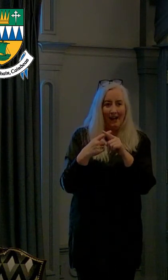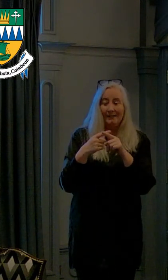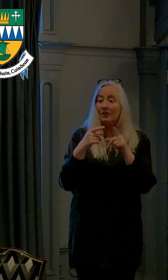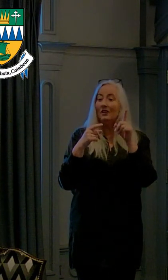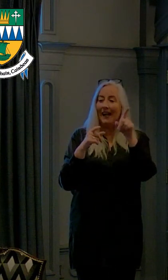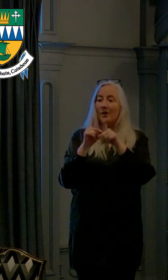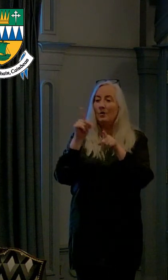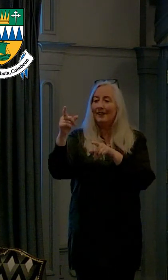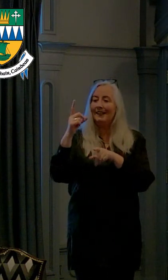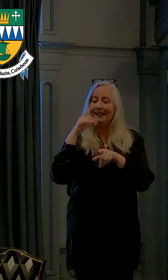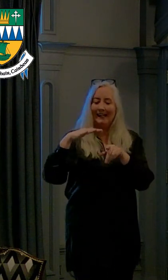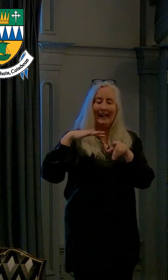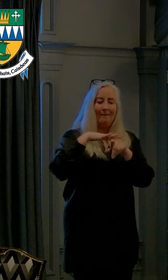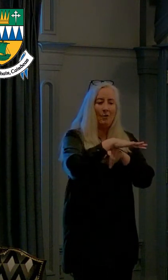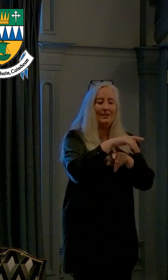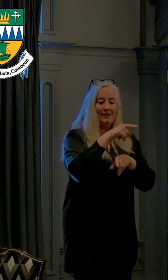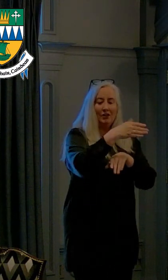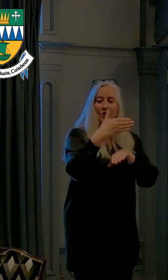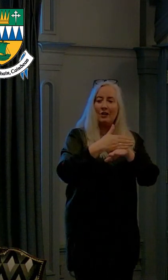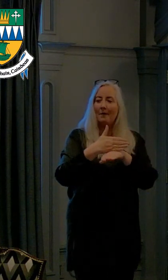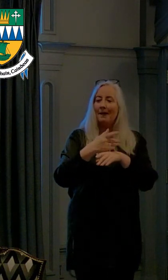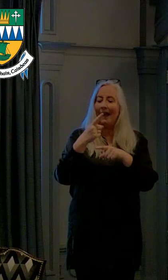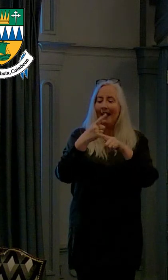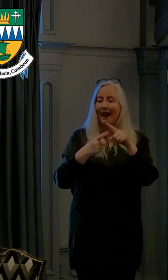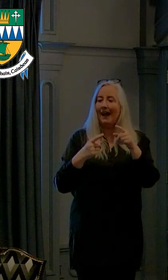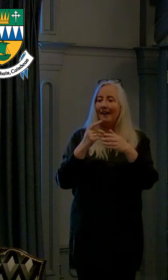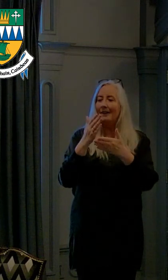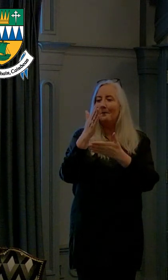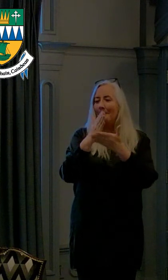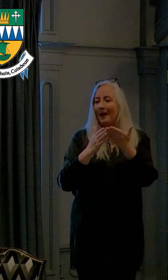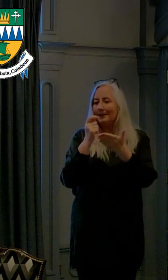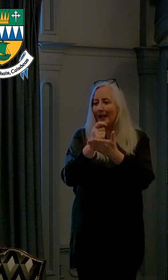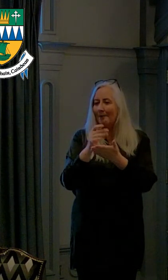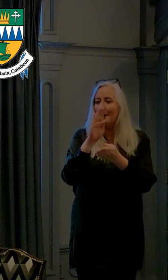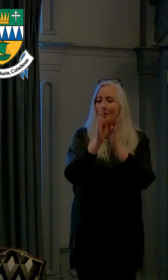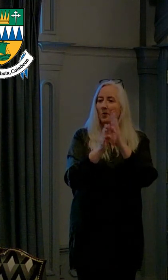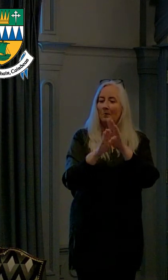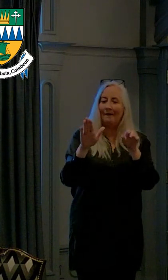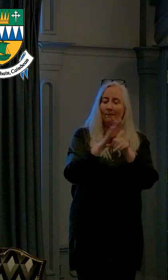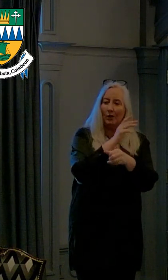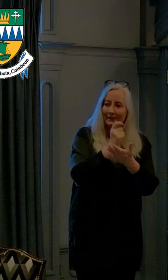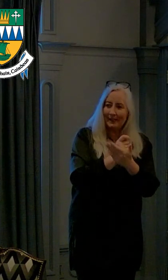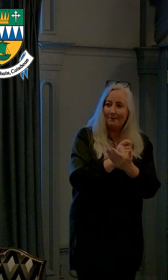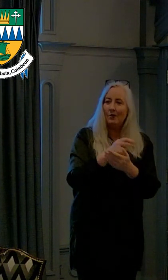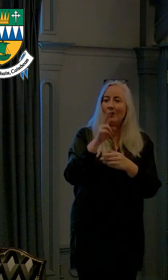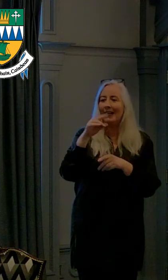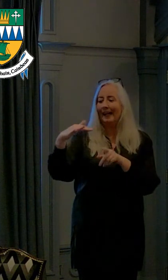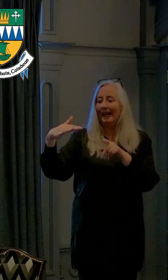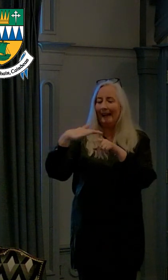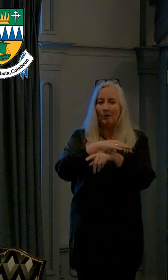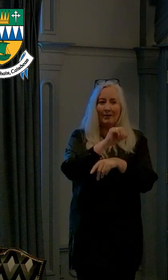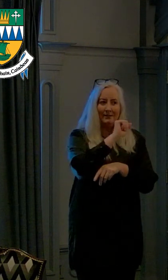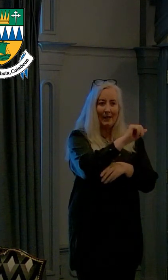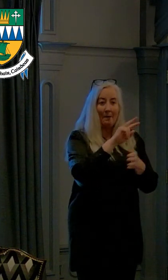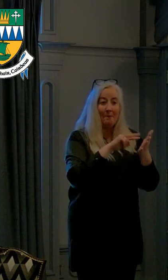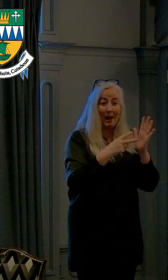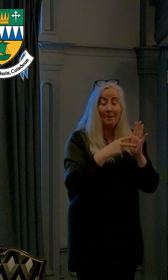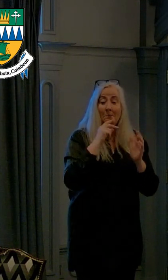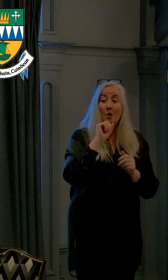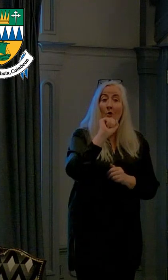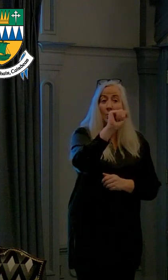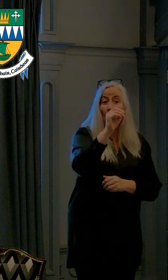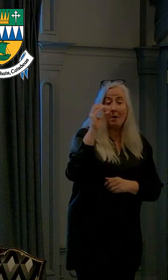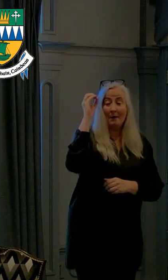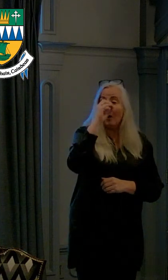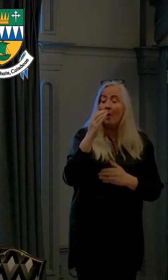post to a full-time post, you know, driving forward development of a plan and so on. In your opinion, is there